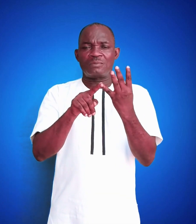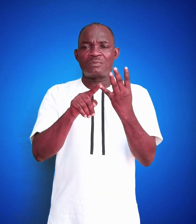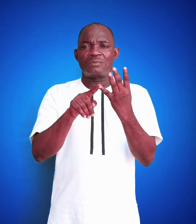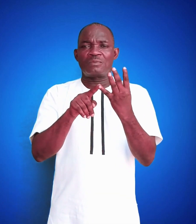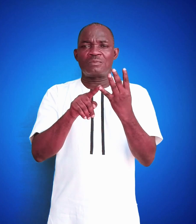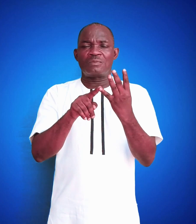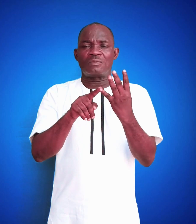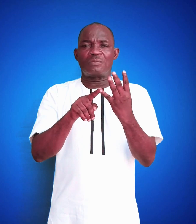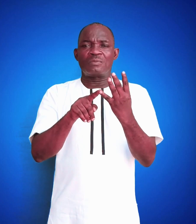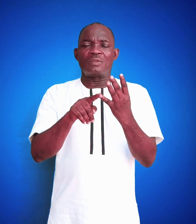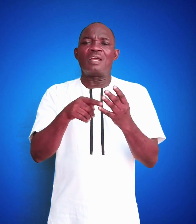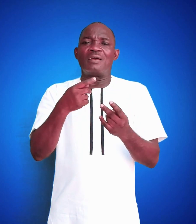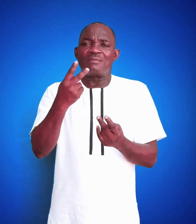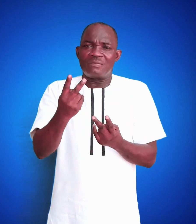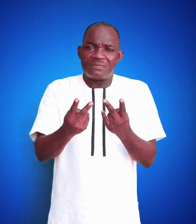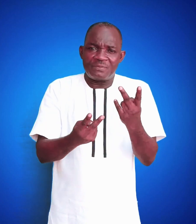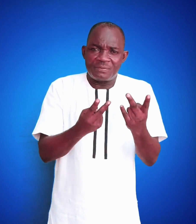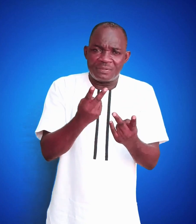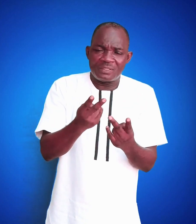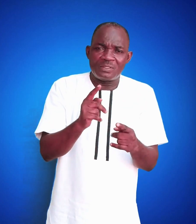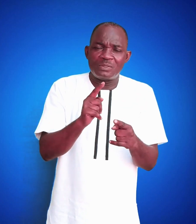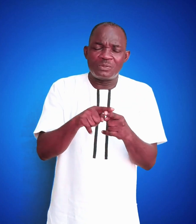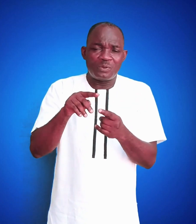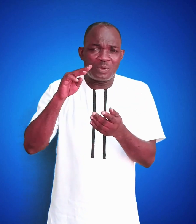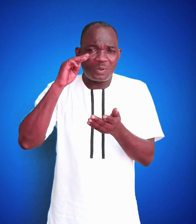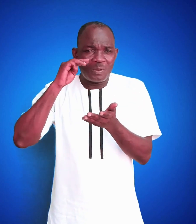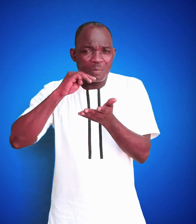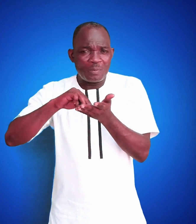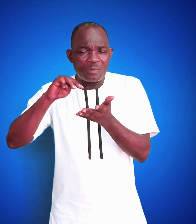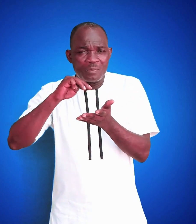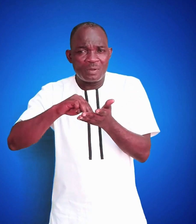Conduct home visits to monitor